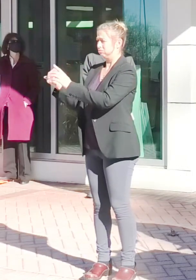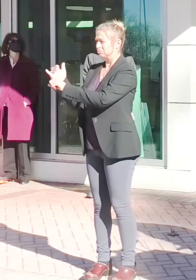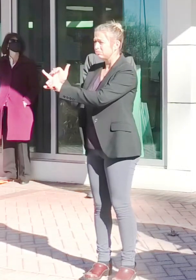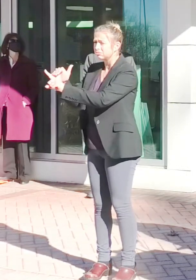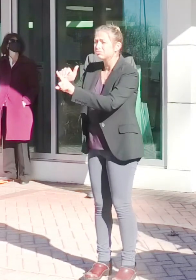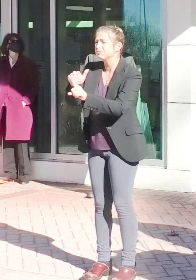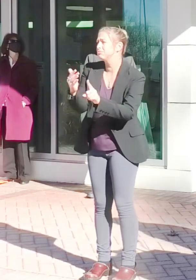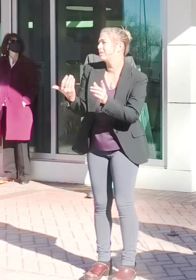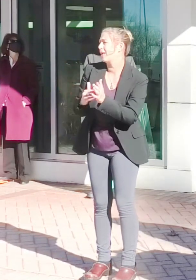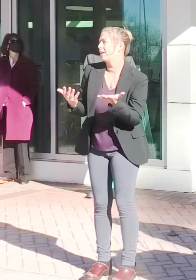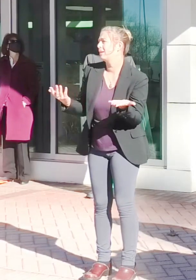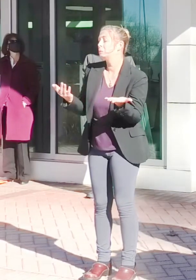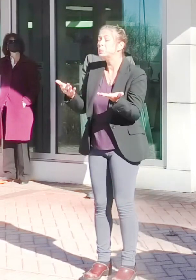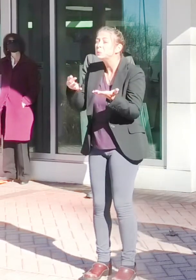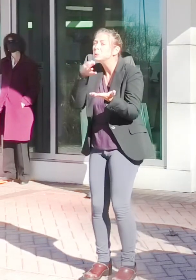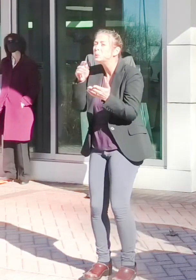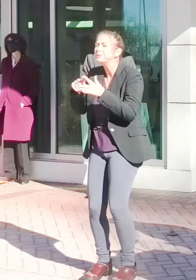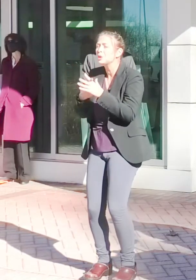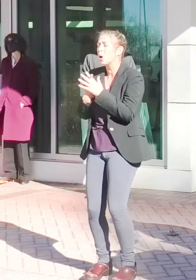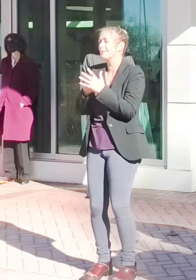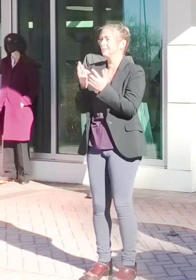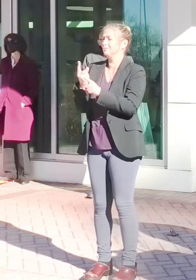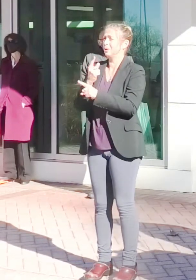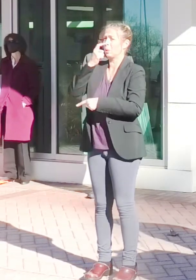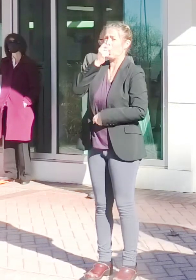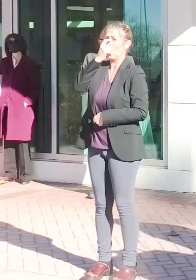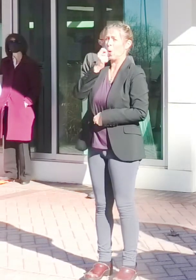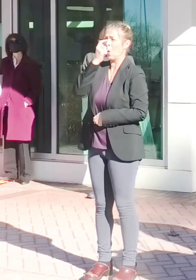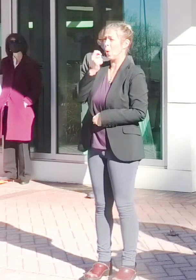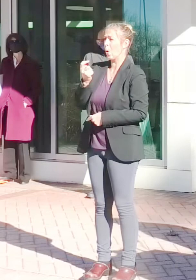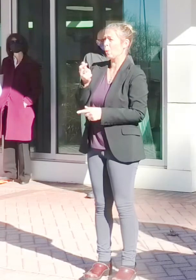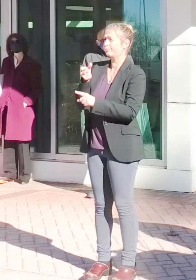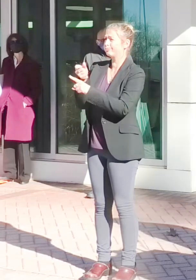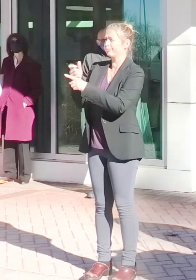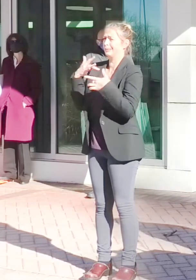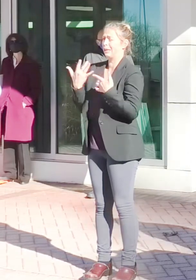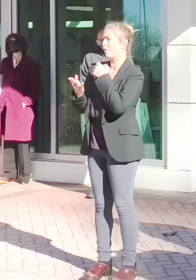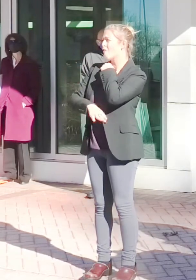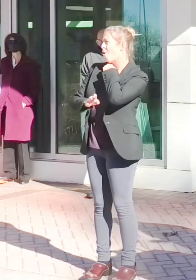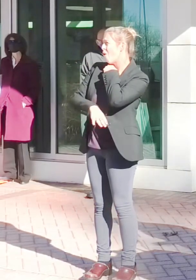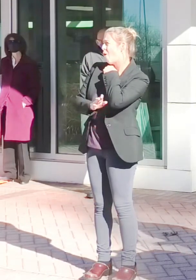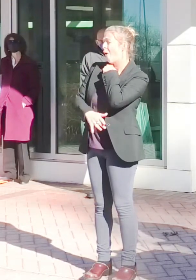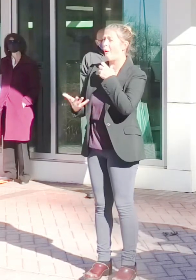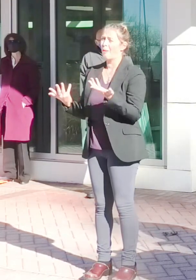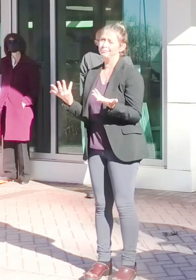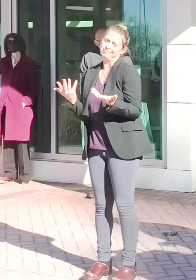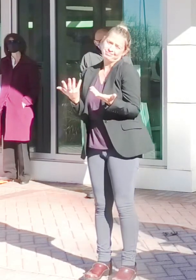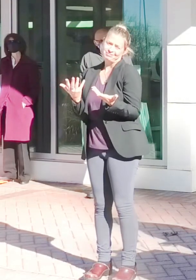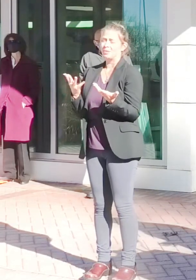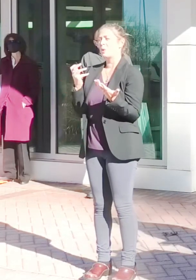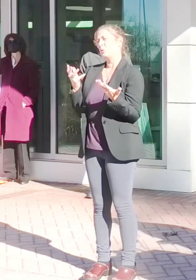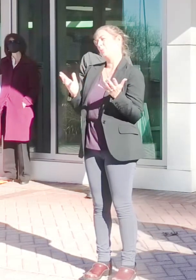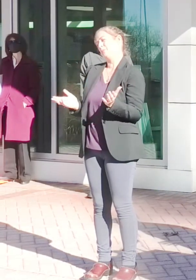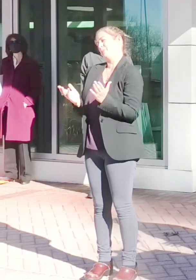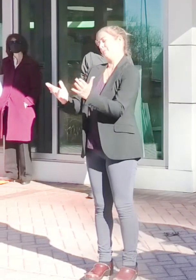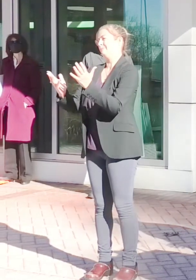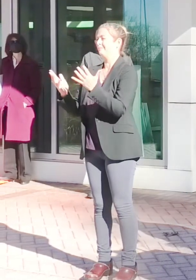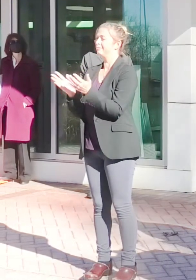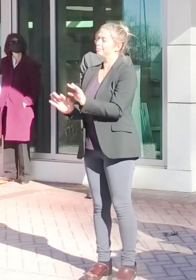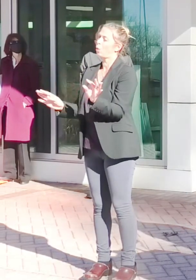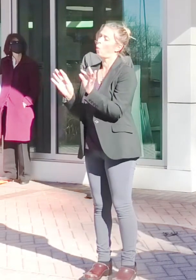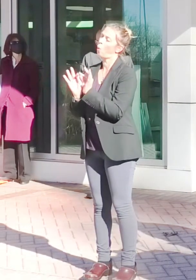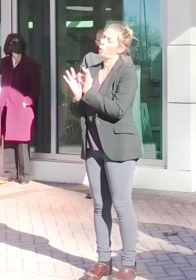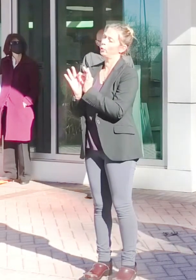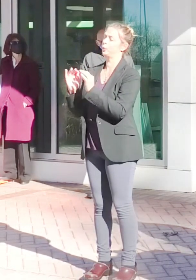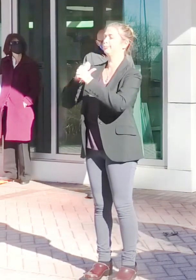cold season here, and we just want to make sure that people are getting that message in their head, new and different ways, and they continue to do